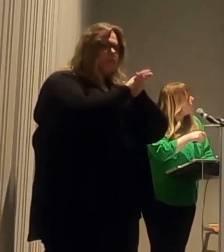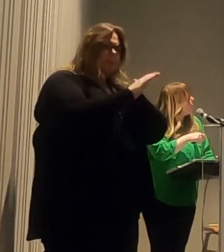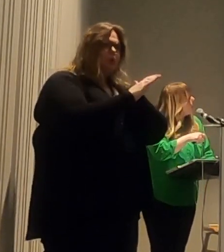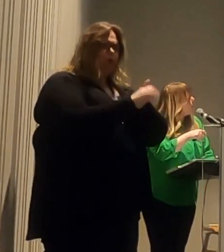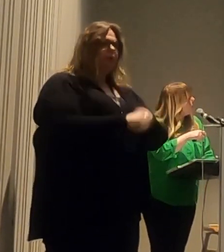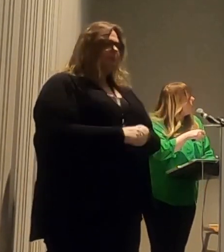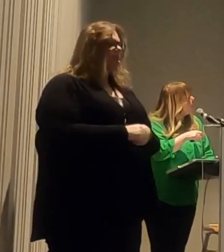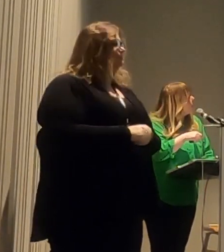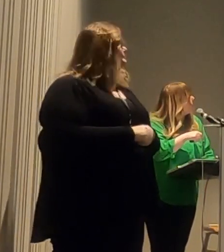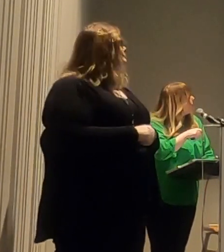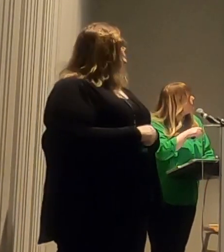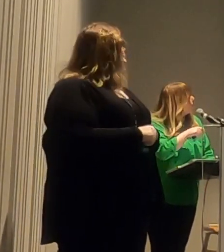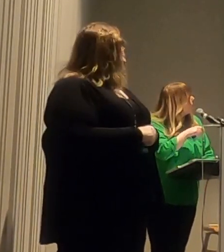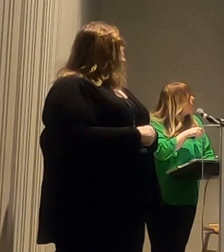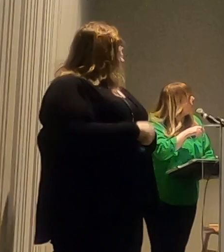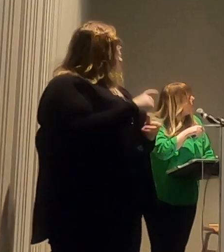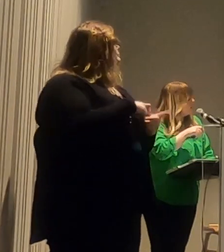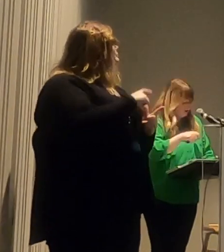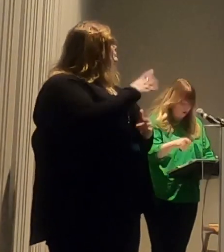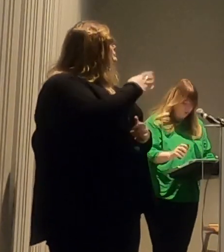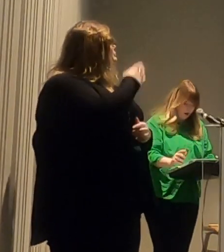Continuing to the upper right, there,